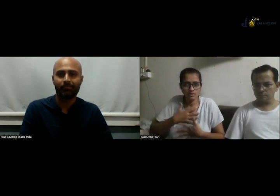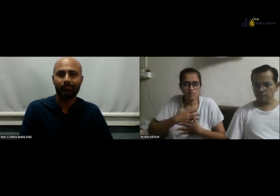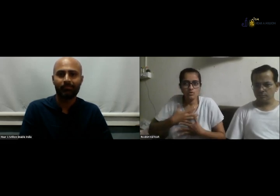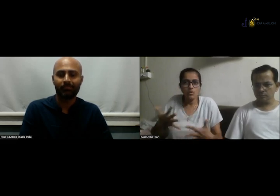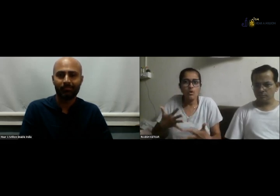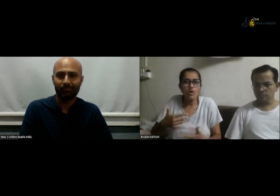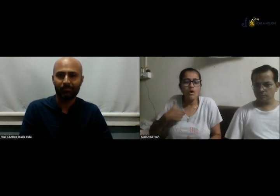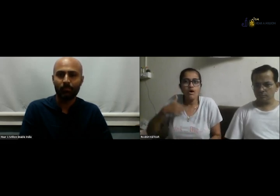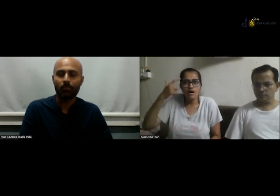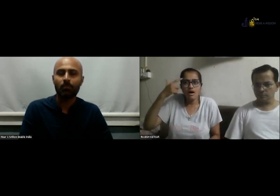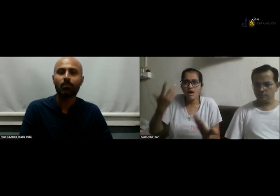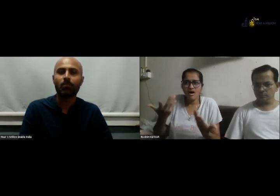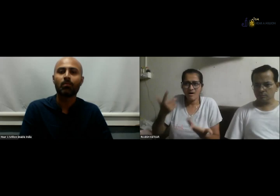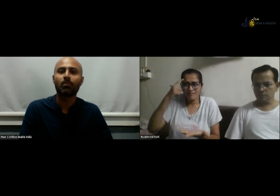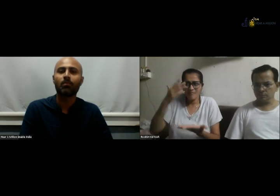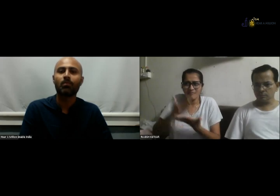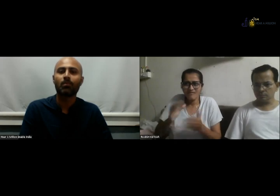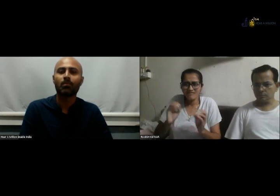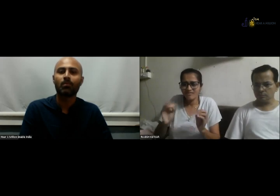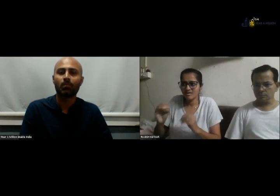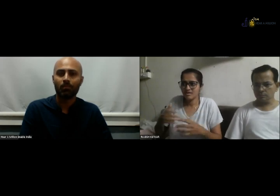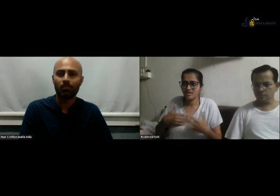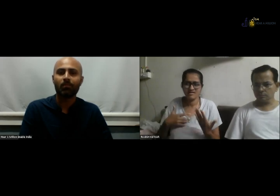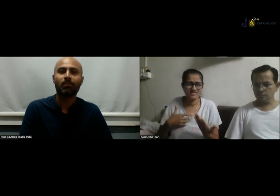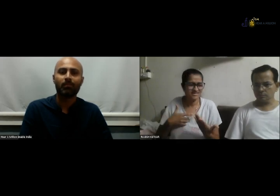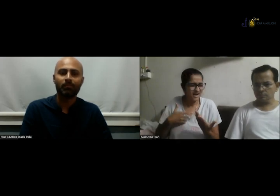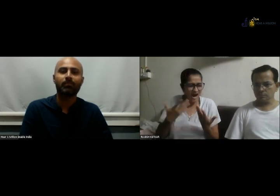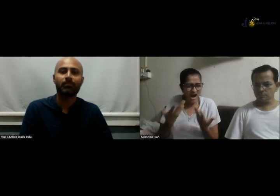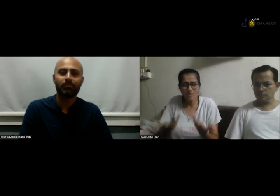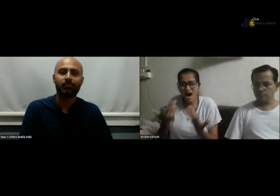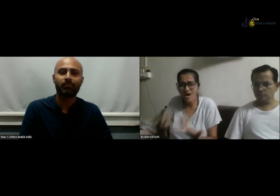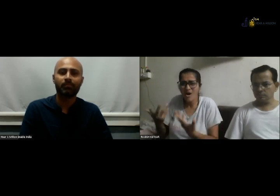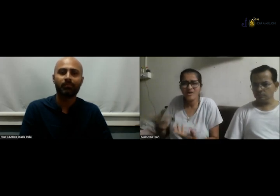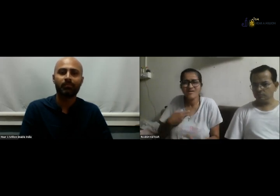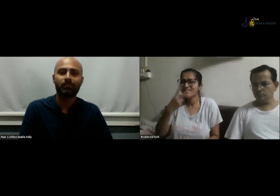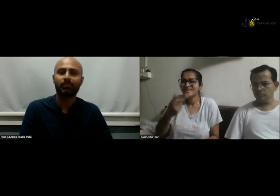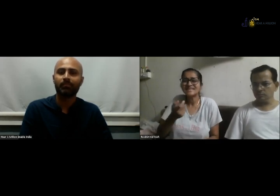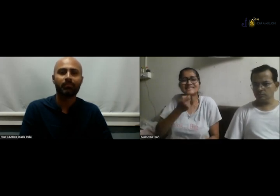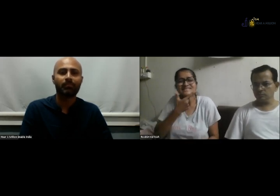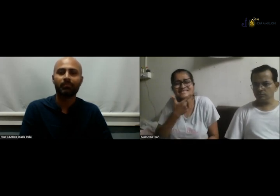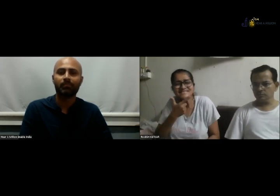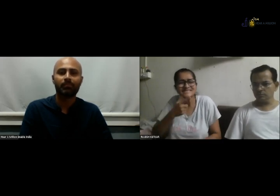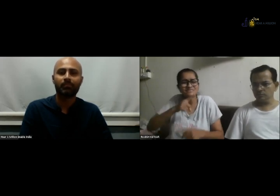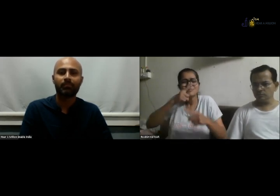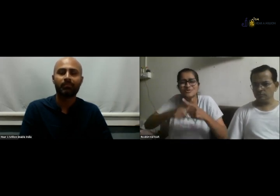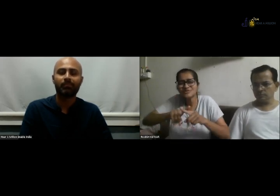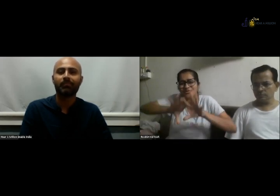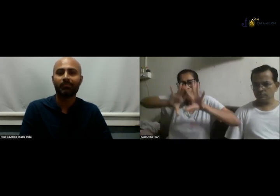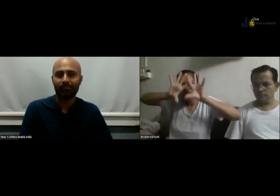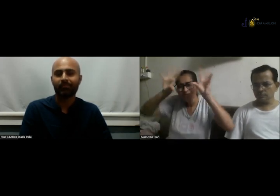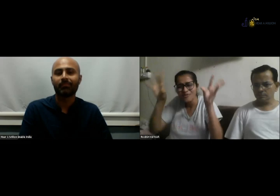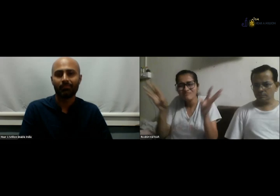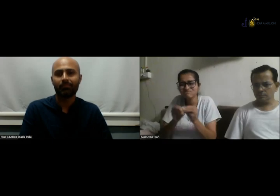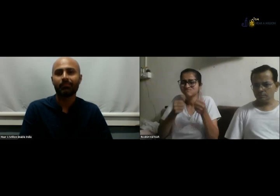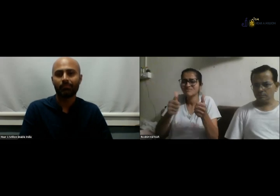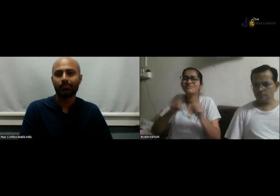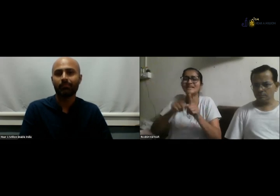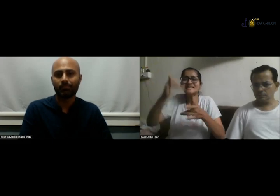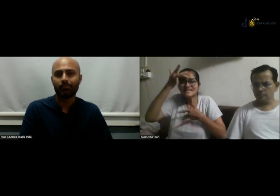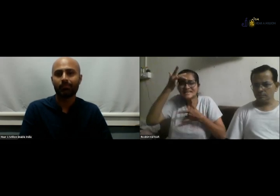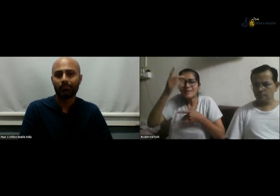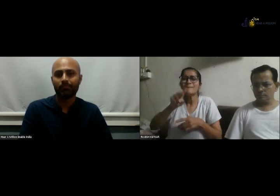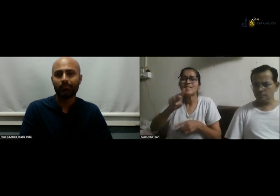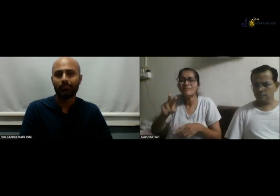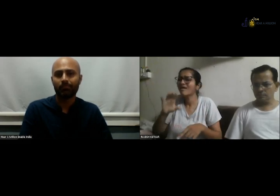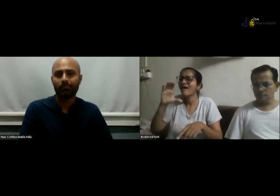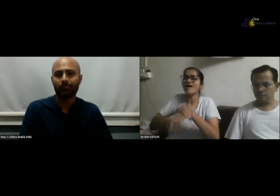must be alive. But when I called, and she actually passed away. But she